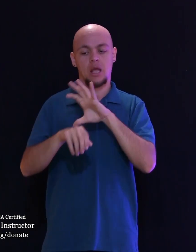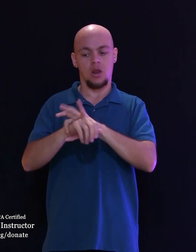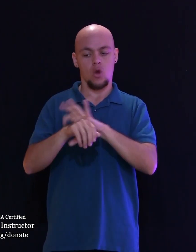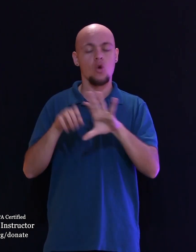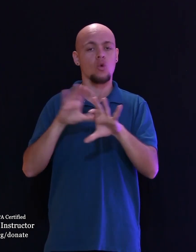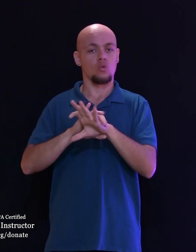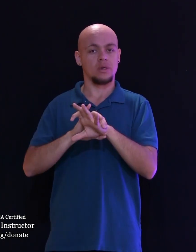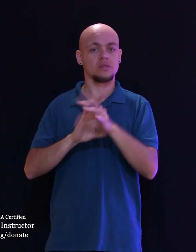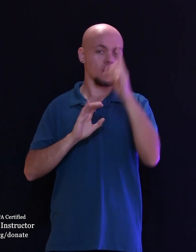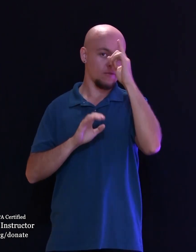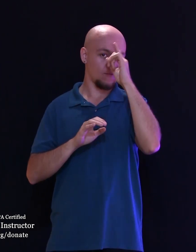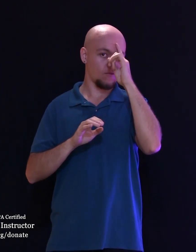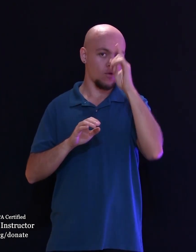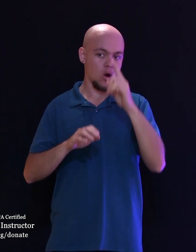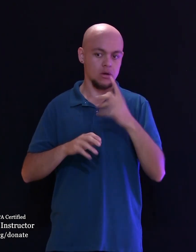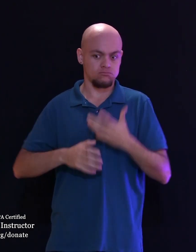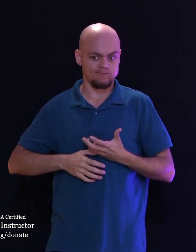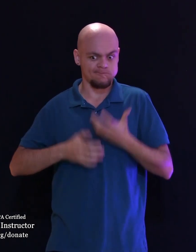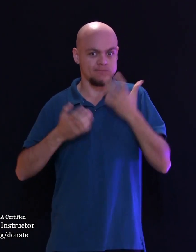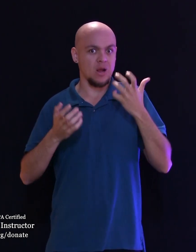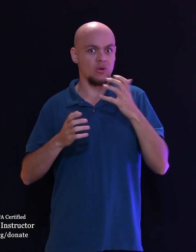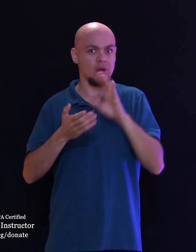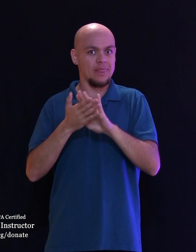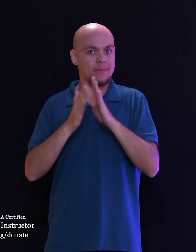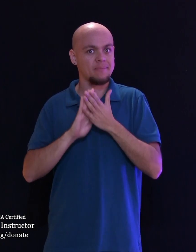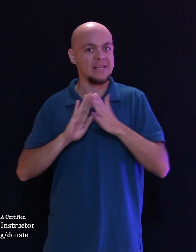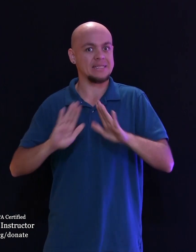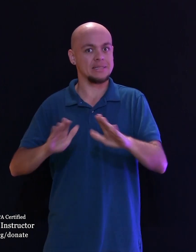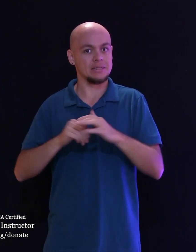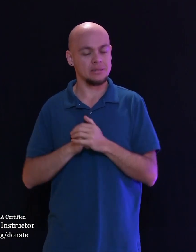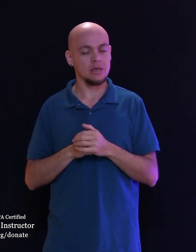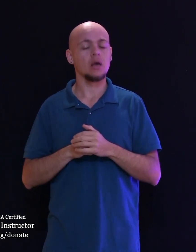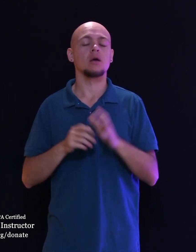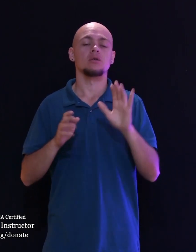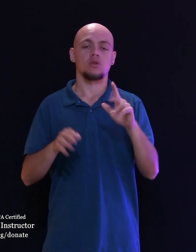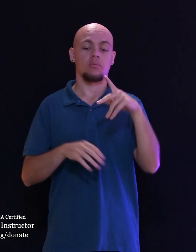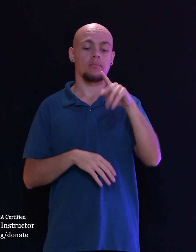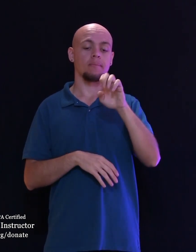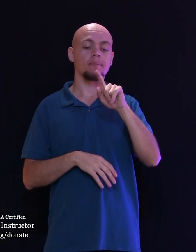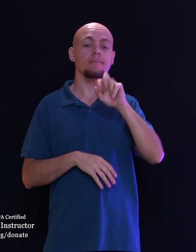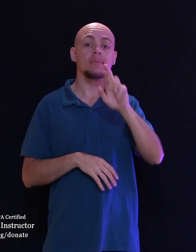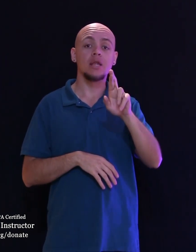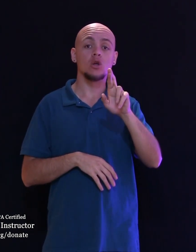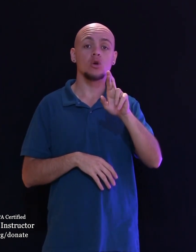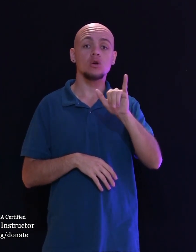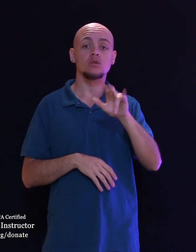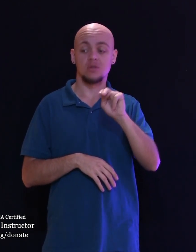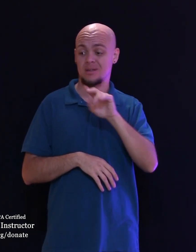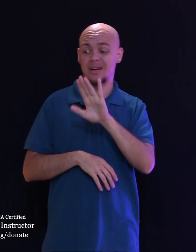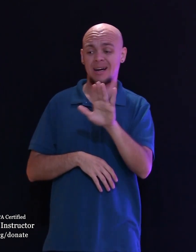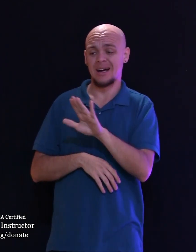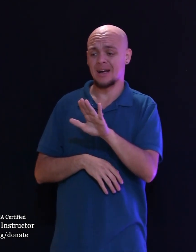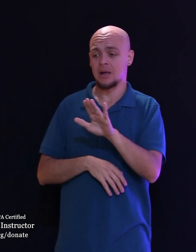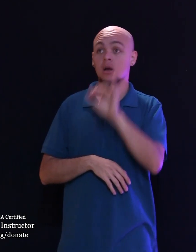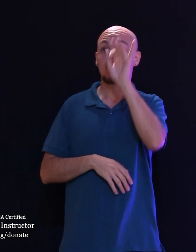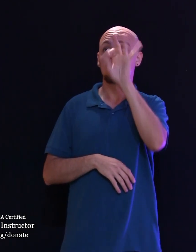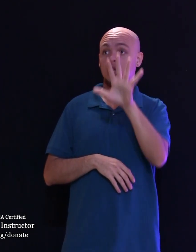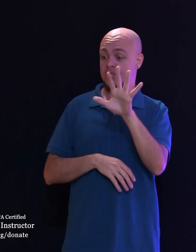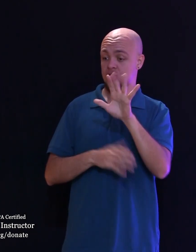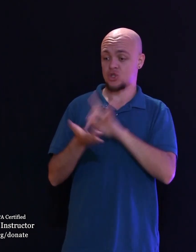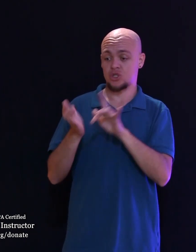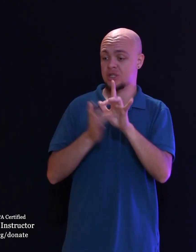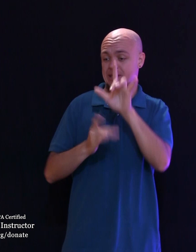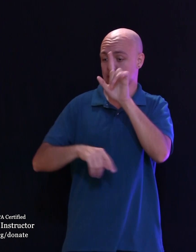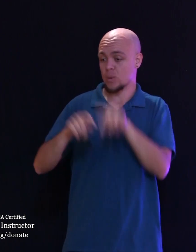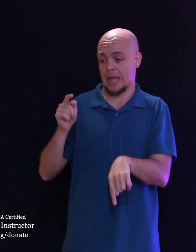do not preach Jesus anymore. You're not allowed to preach Jesus anymore. You can't do that. But Peter and John answered them, whether it is right in God's sight to